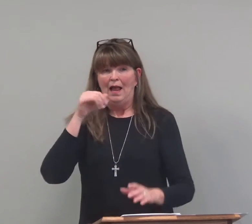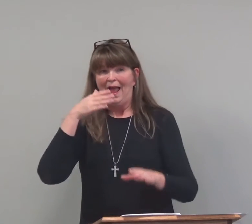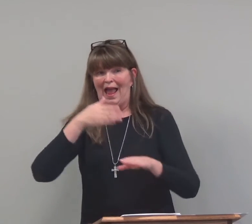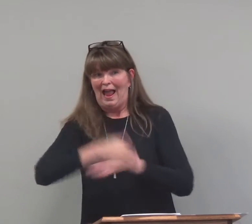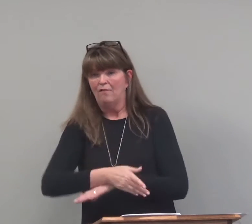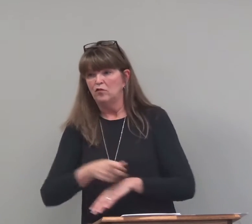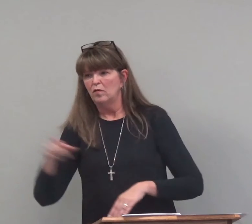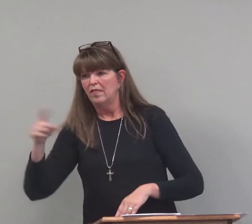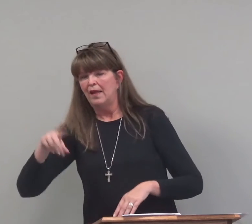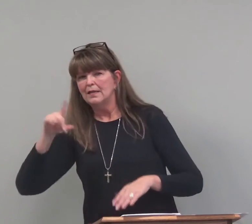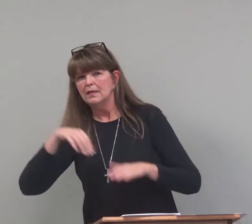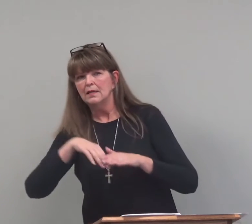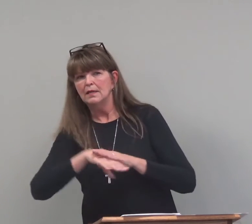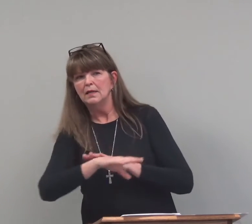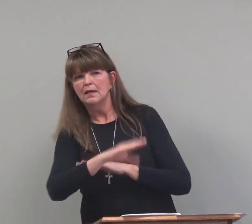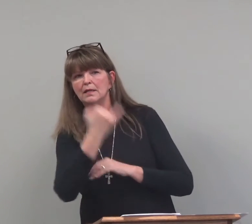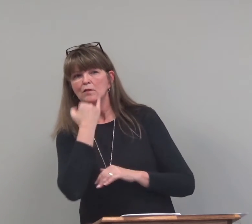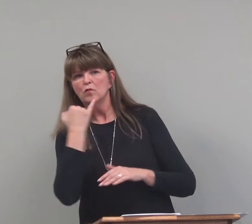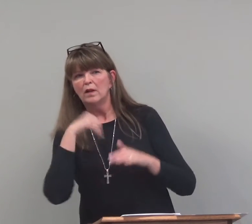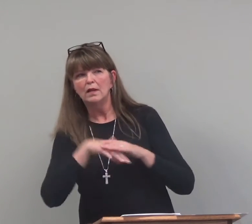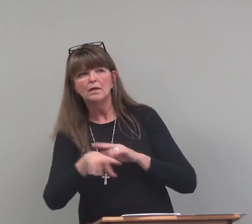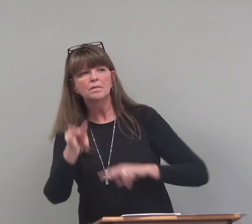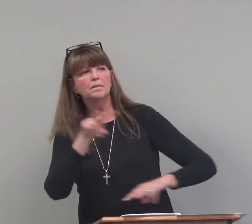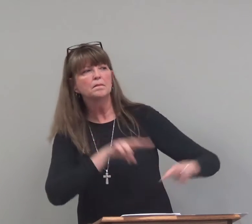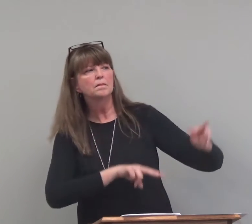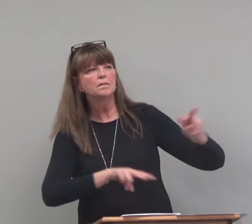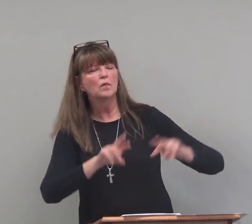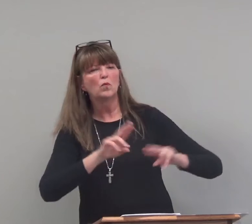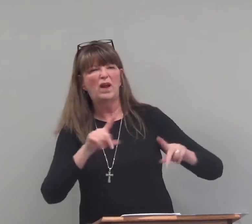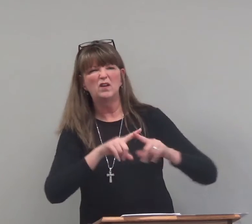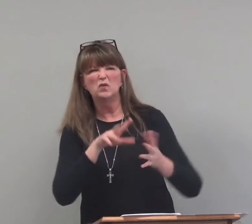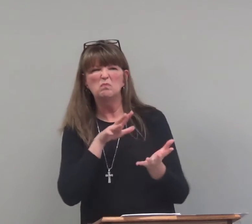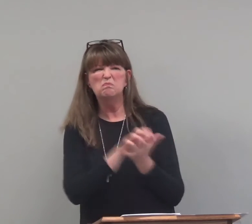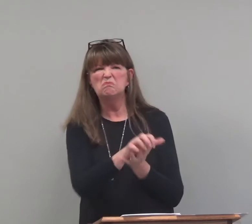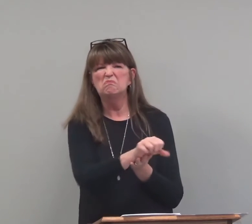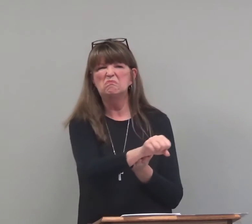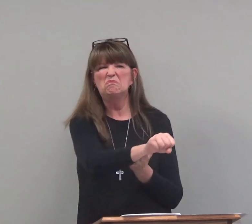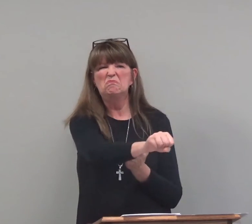the Israelite spies so that when they would come into Israel,